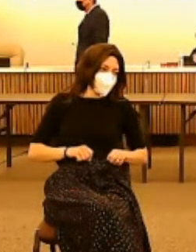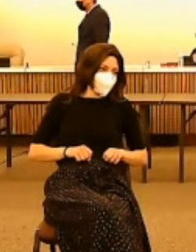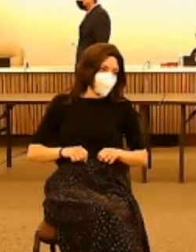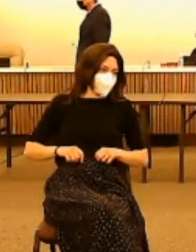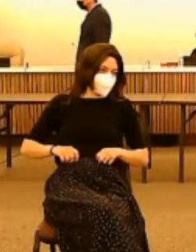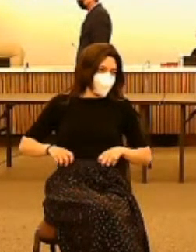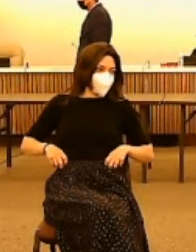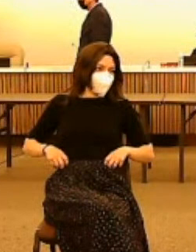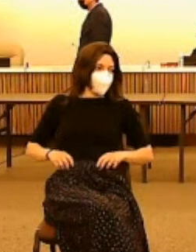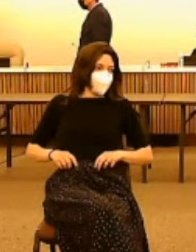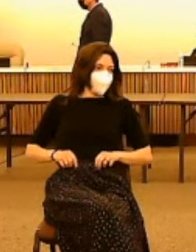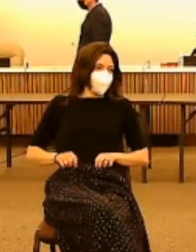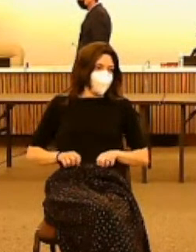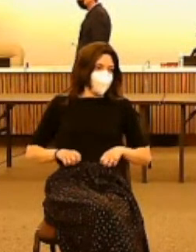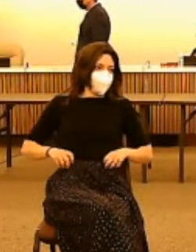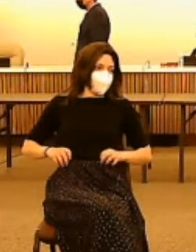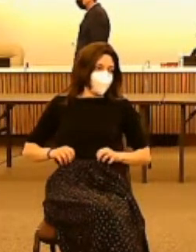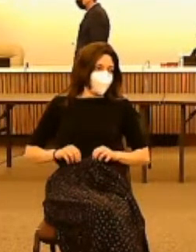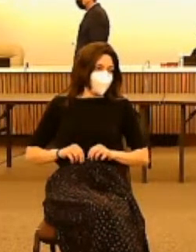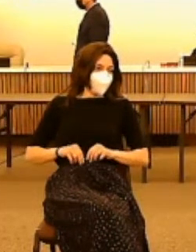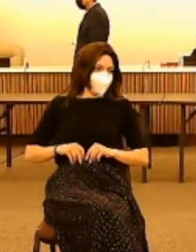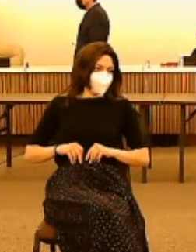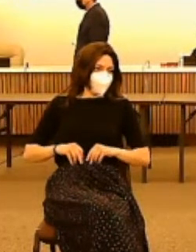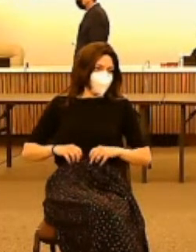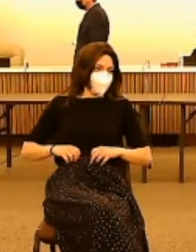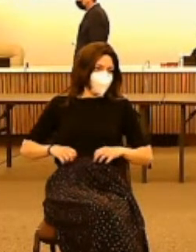I'm almost thinking it was at Aquinas.